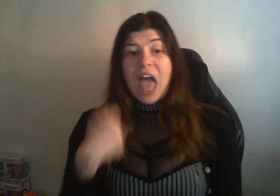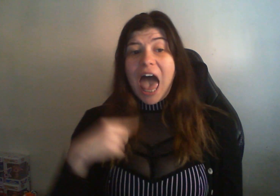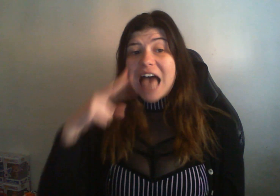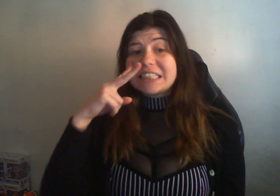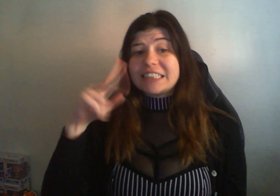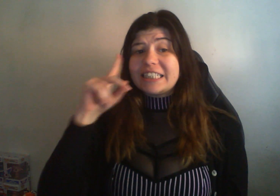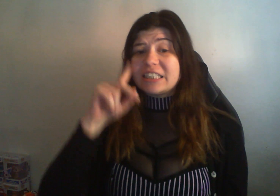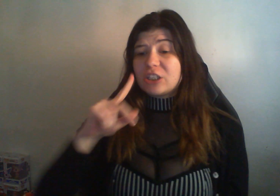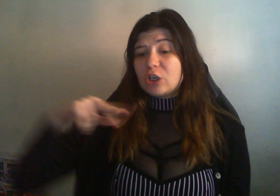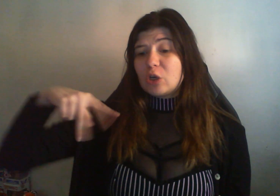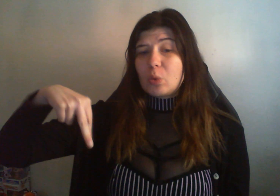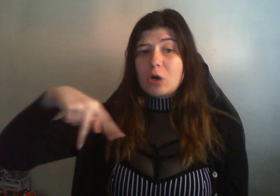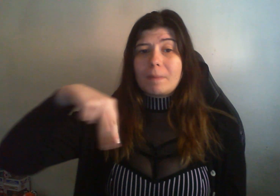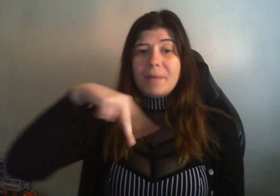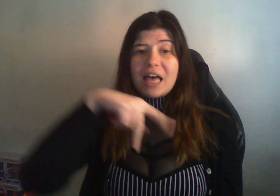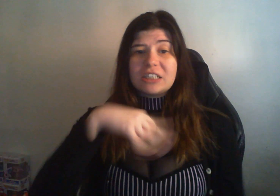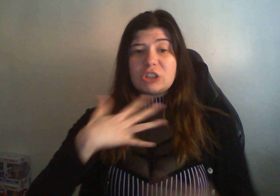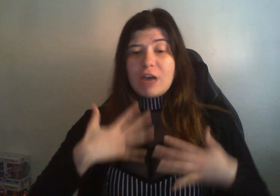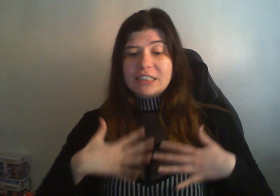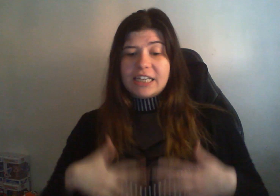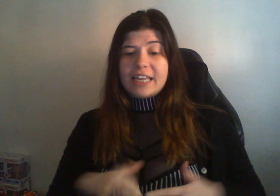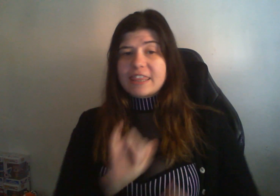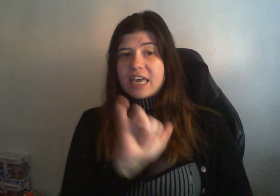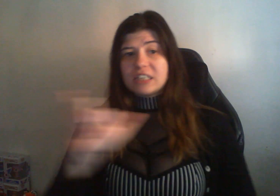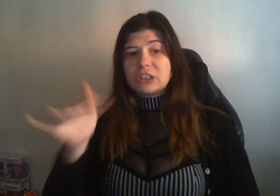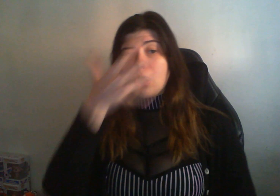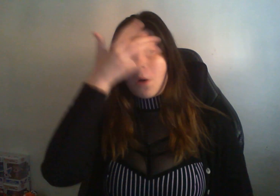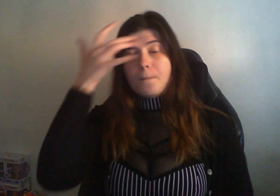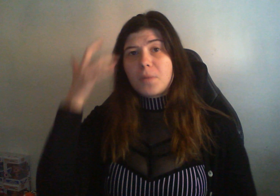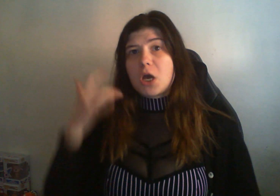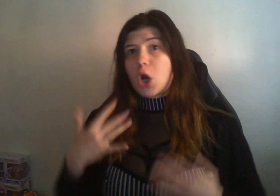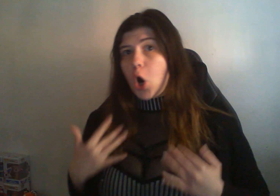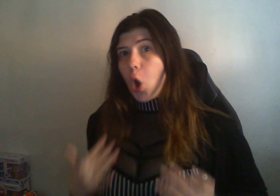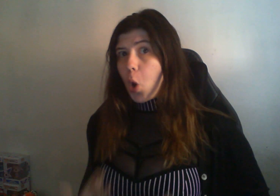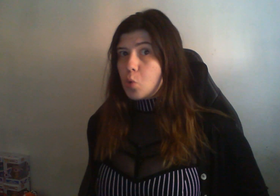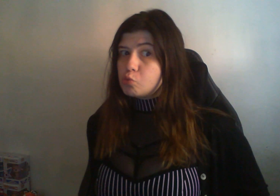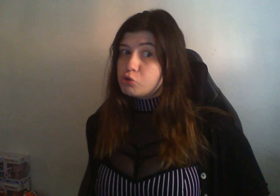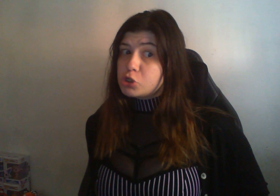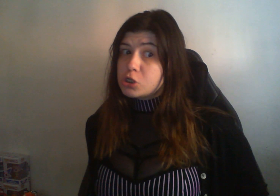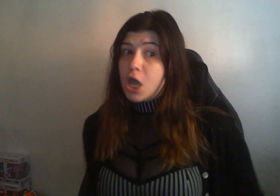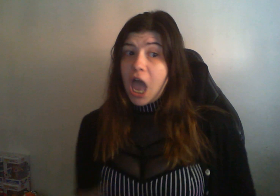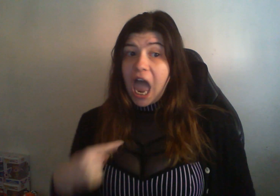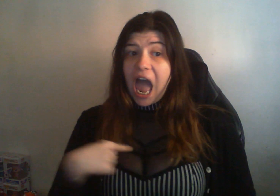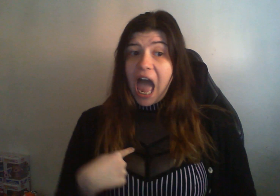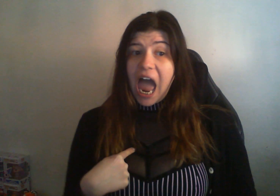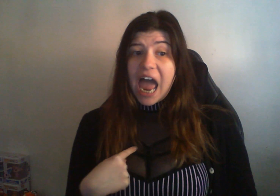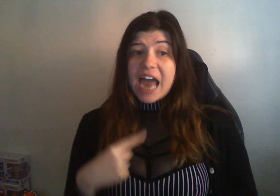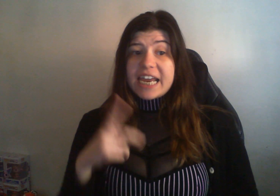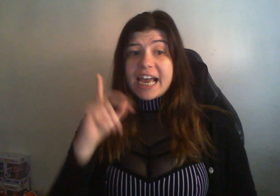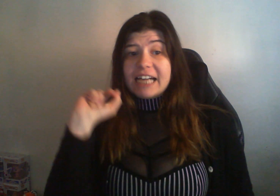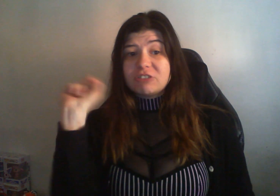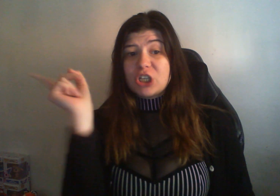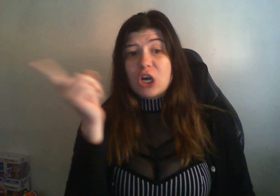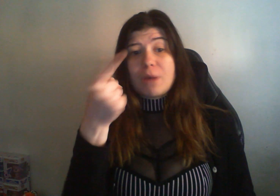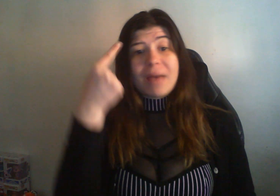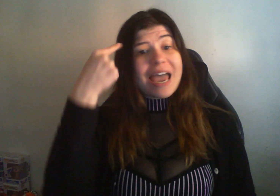I'm seeing the good wolf, I'm dressed in their summer homes. I have turned my